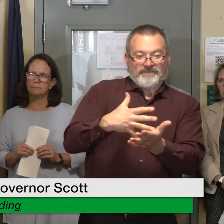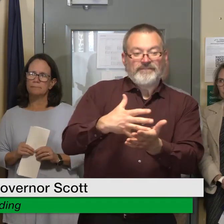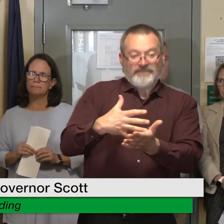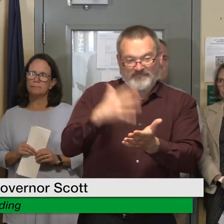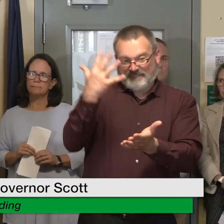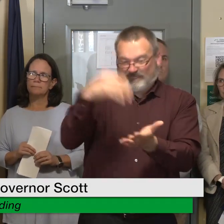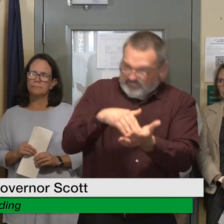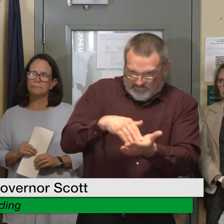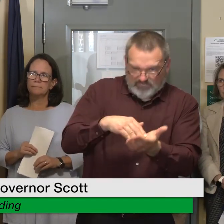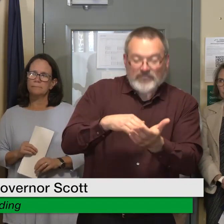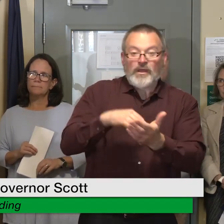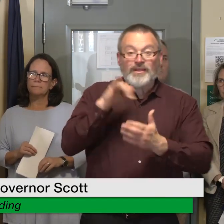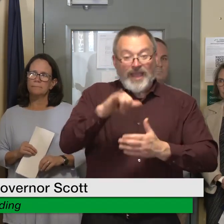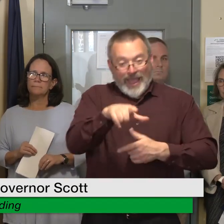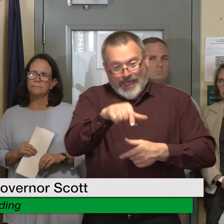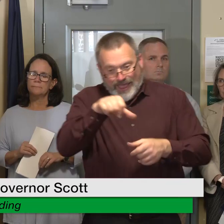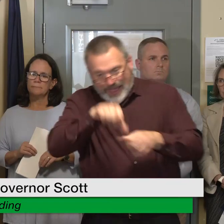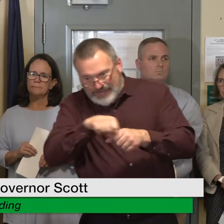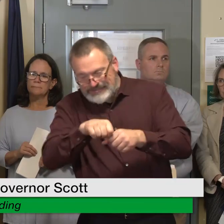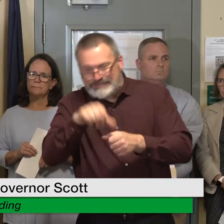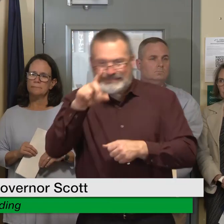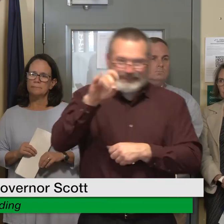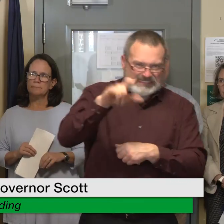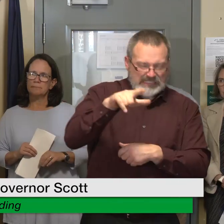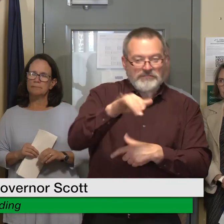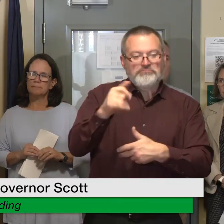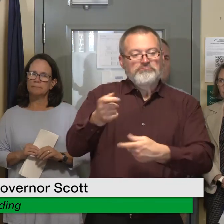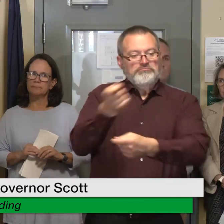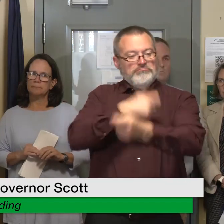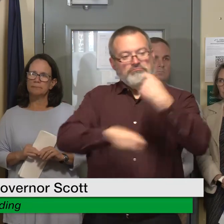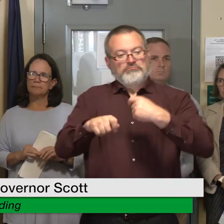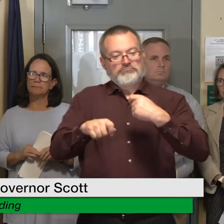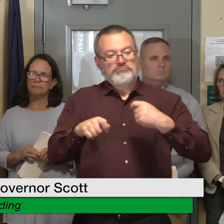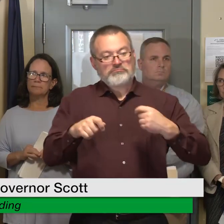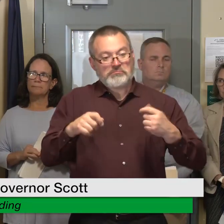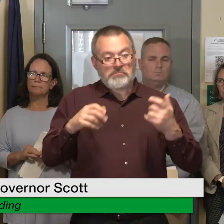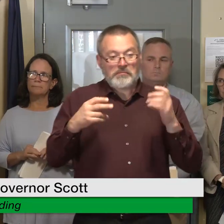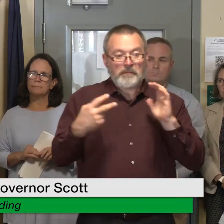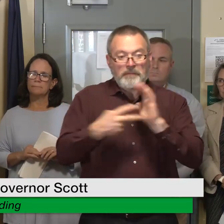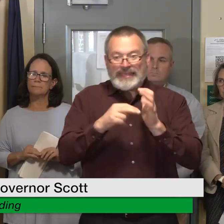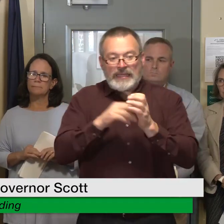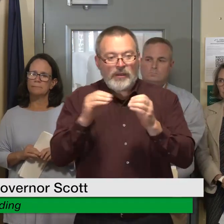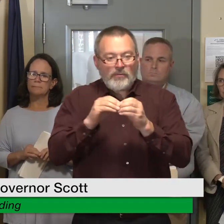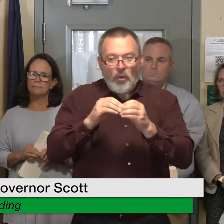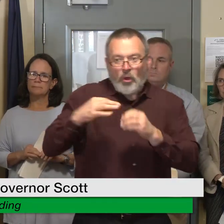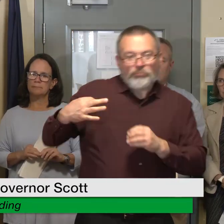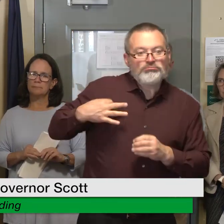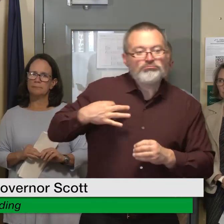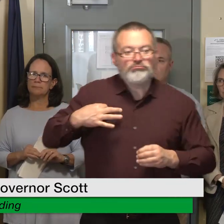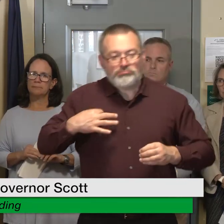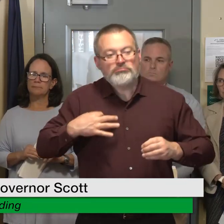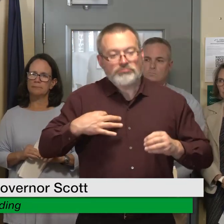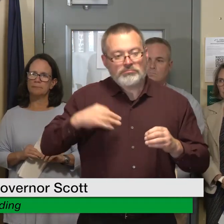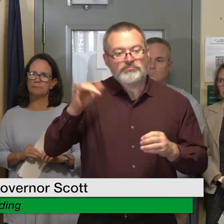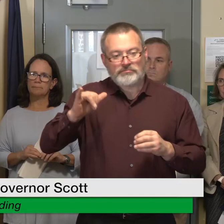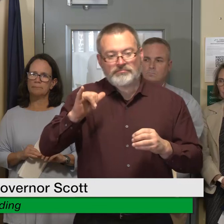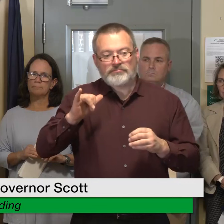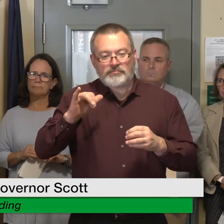transportation, will increase program eligibility to include flood-damaged